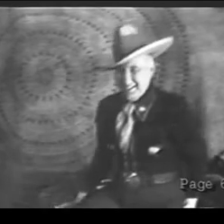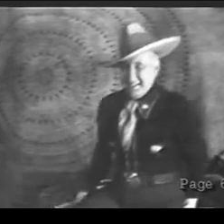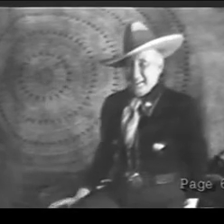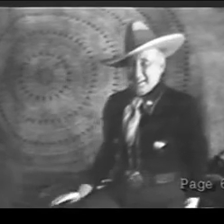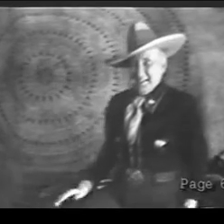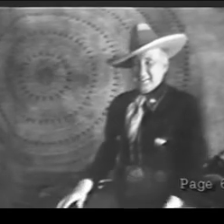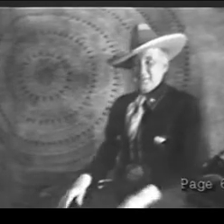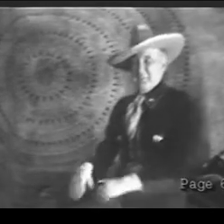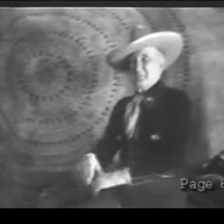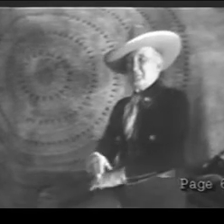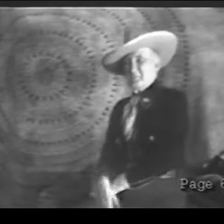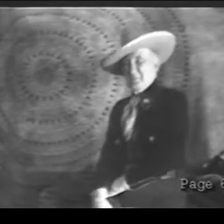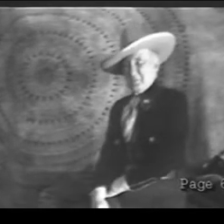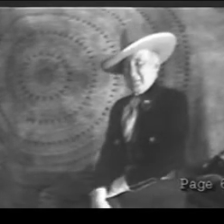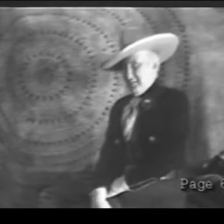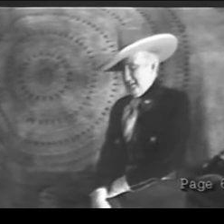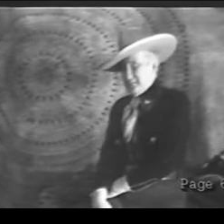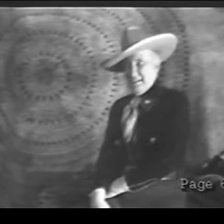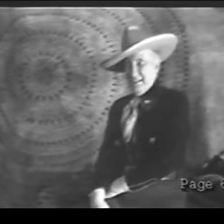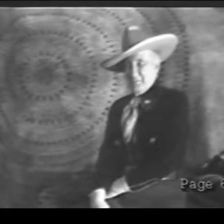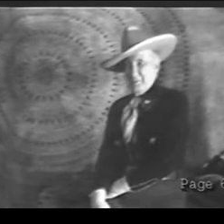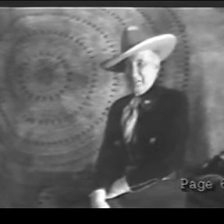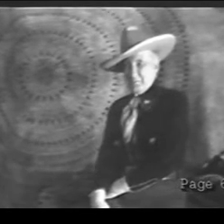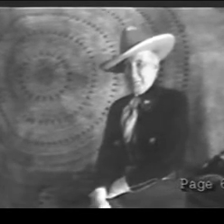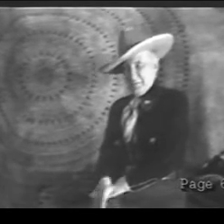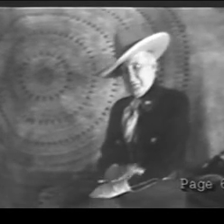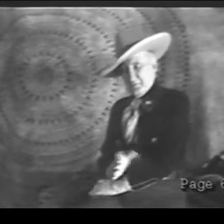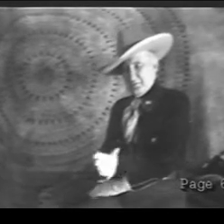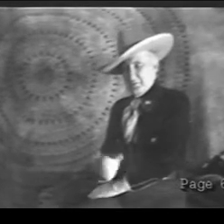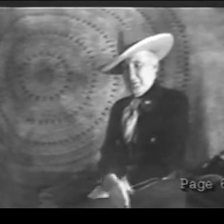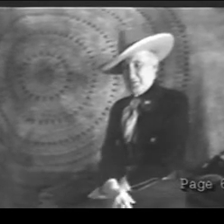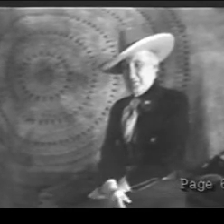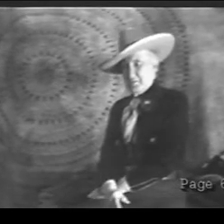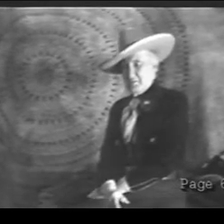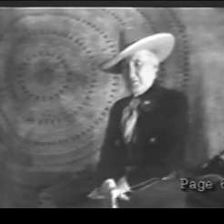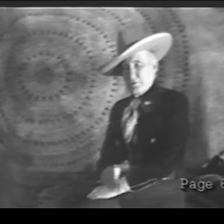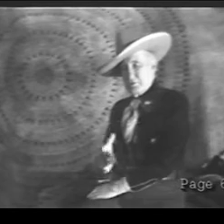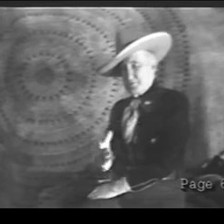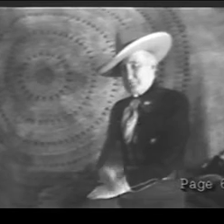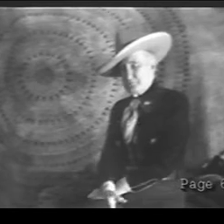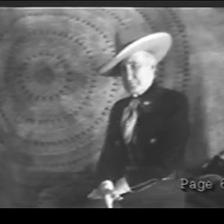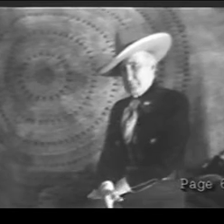Well, that stumped both of us, so we had quite a laugh about that one. Now you get into your other relatives. Now, for instance,